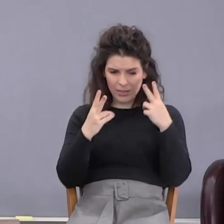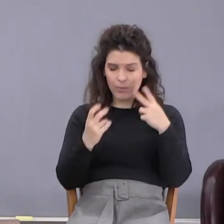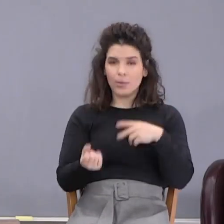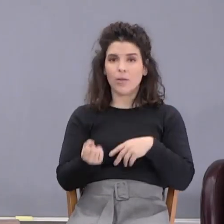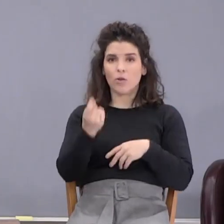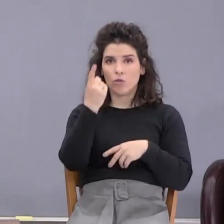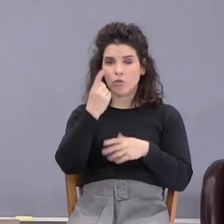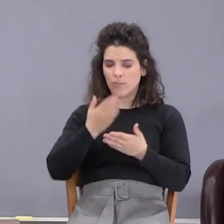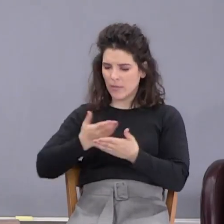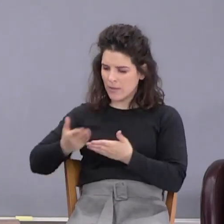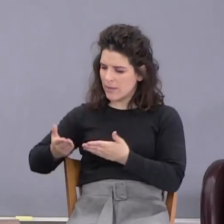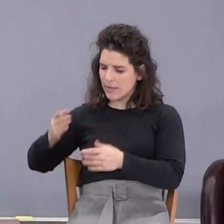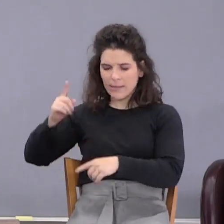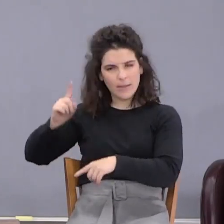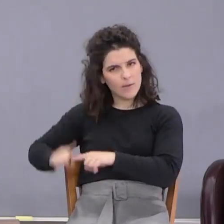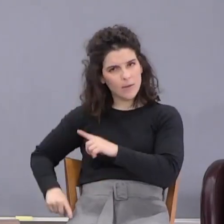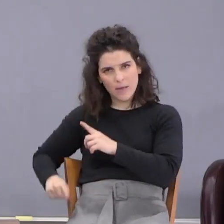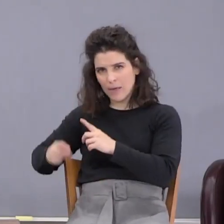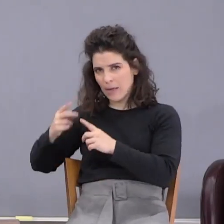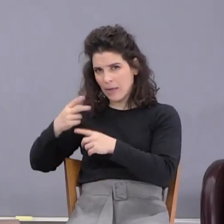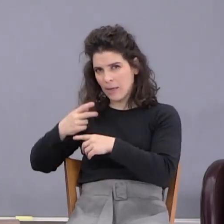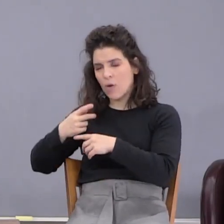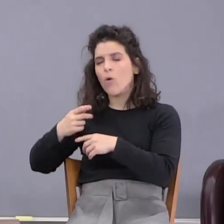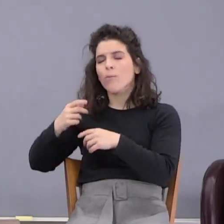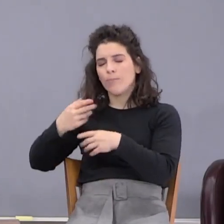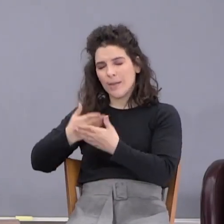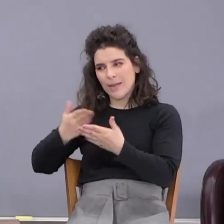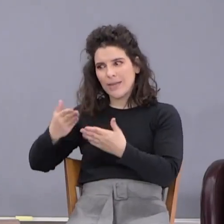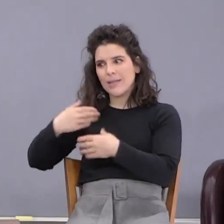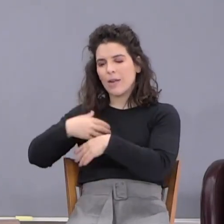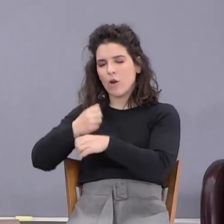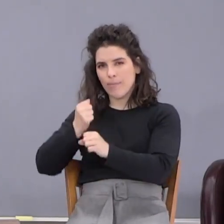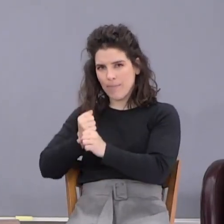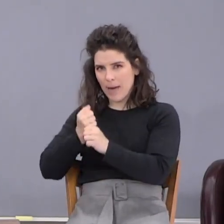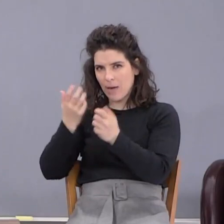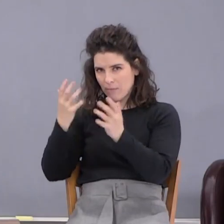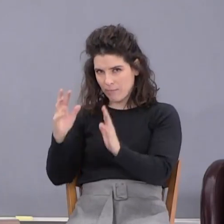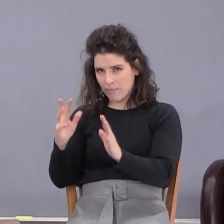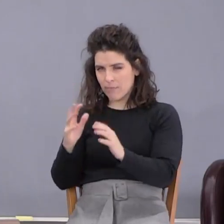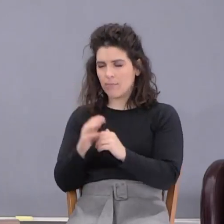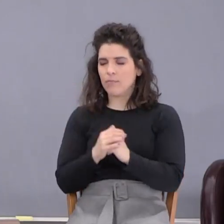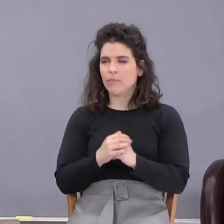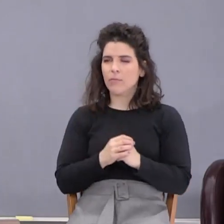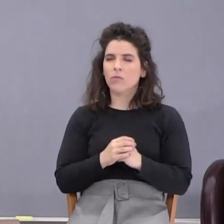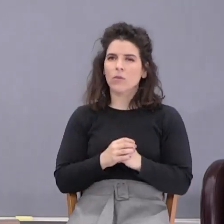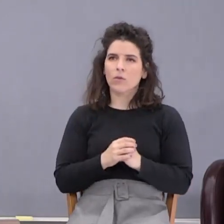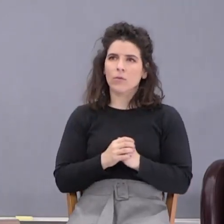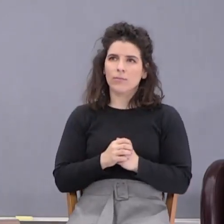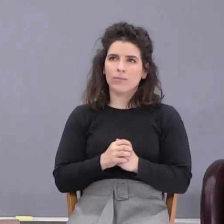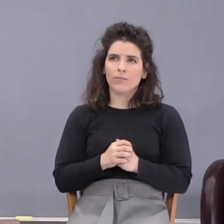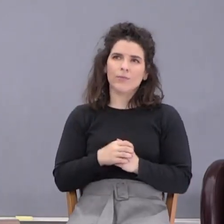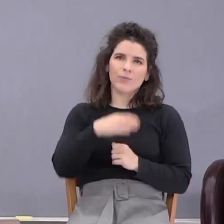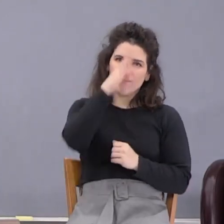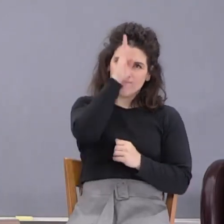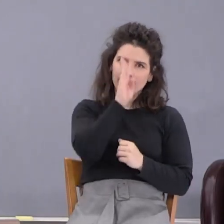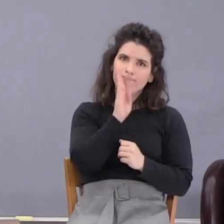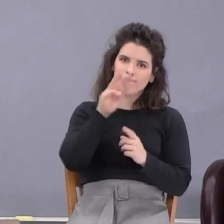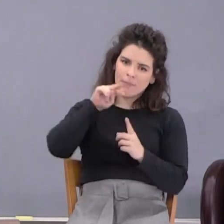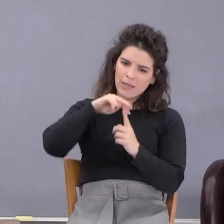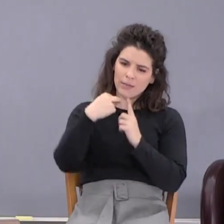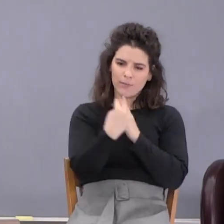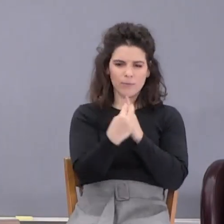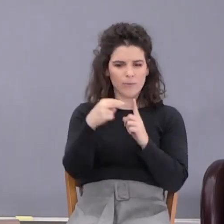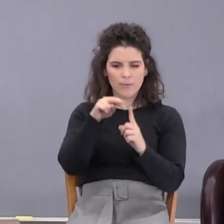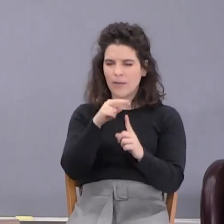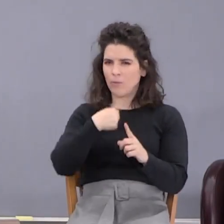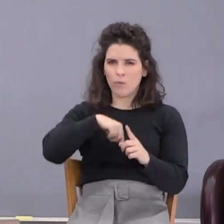understood by the things that are made, okay? So as far as God's concerned, you know, we